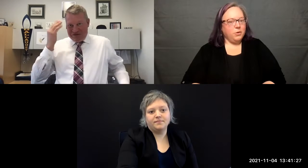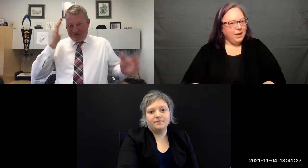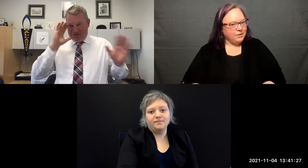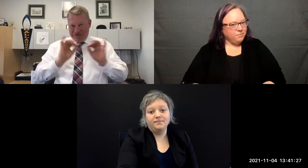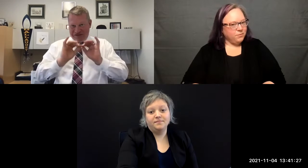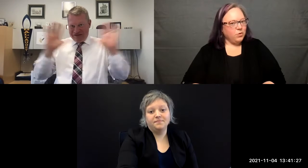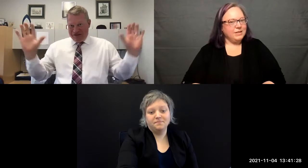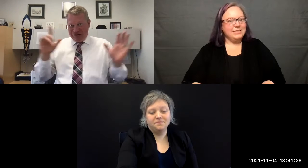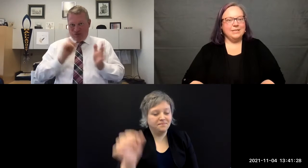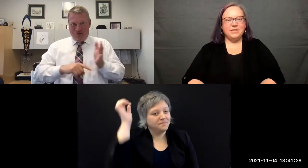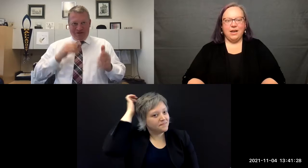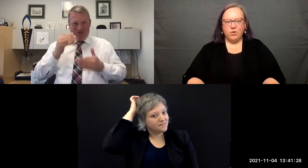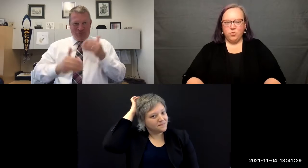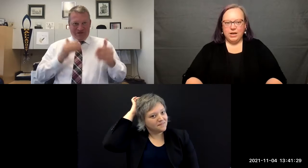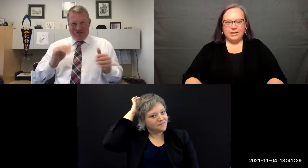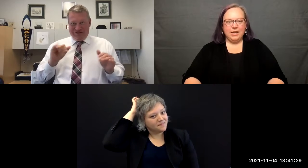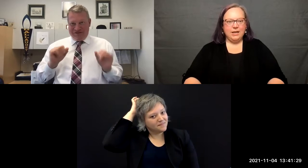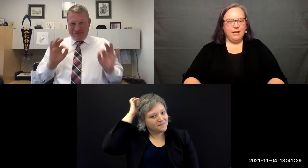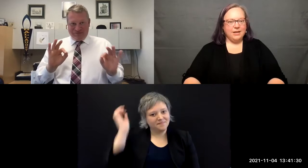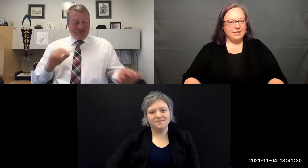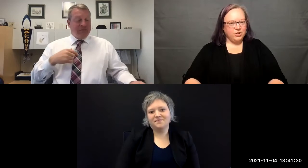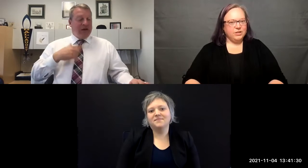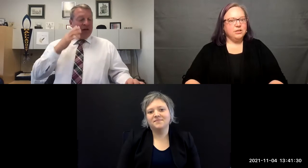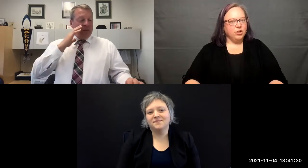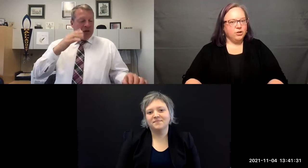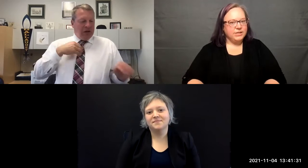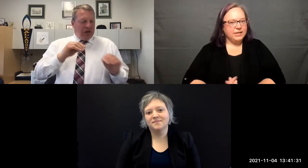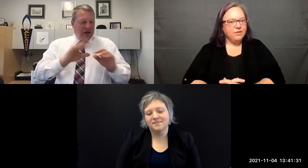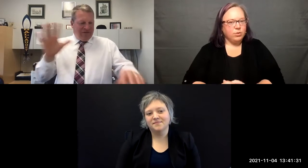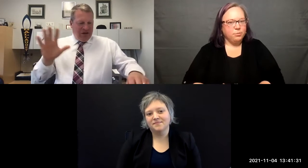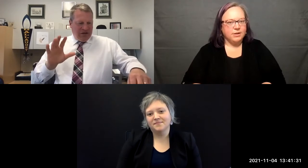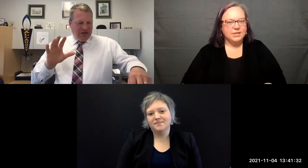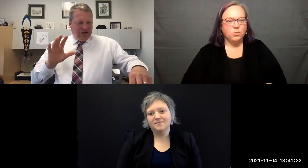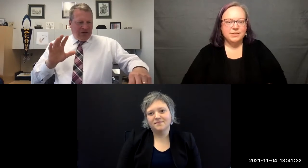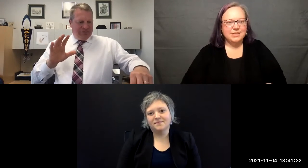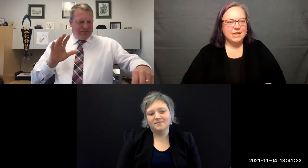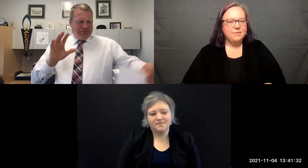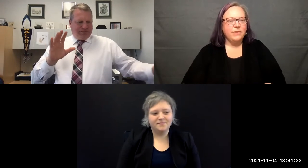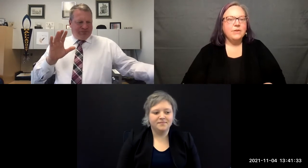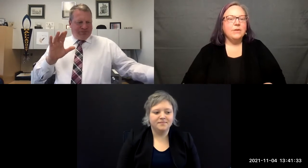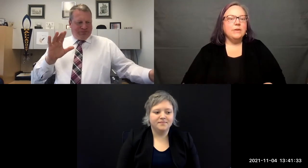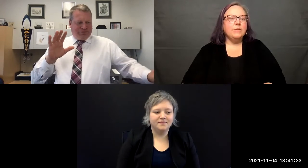Okay, well, it seems everyone has a good, clear understanding of what the process will be today.